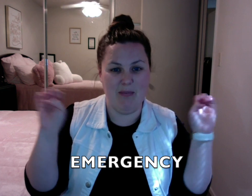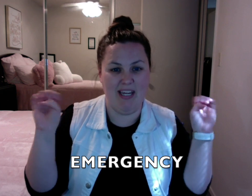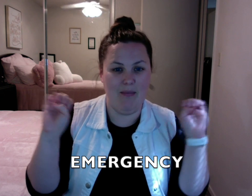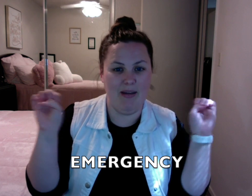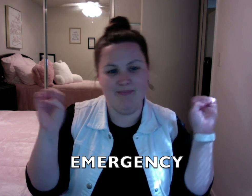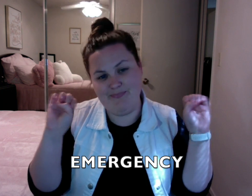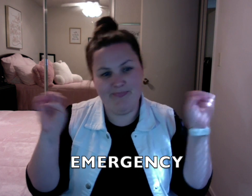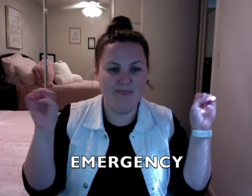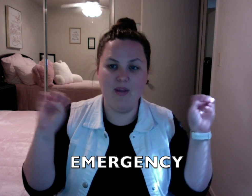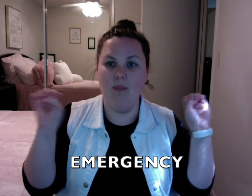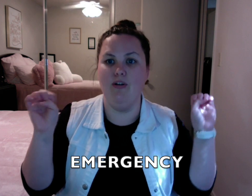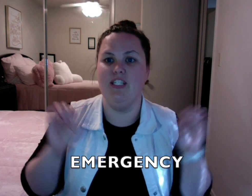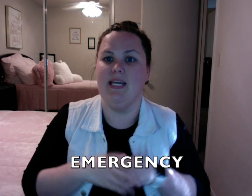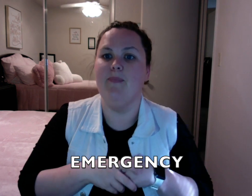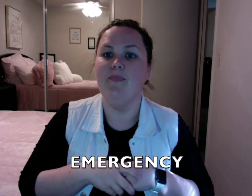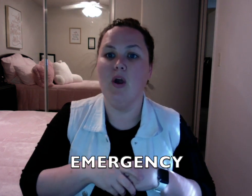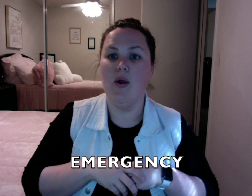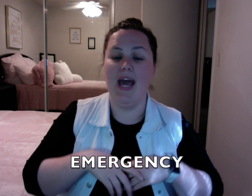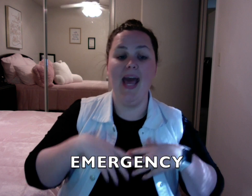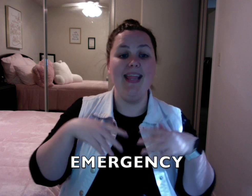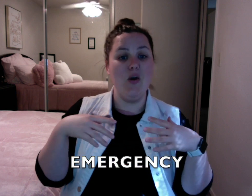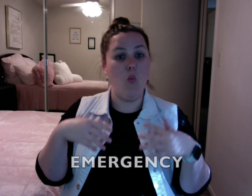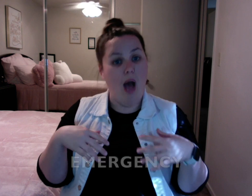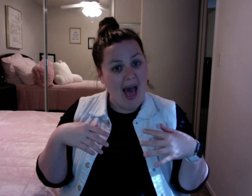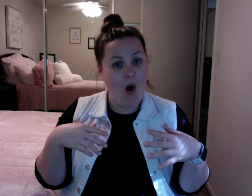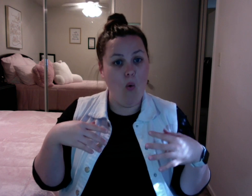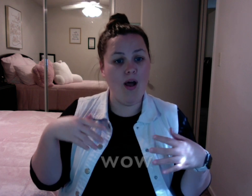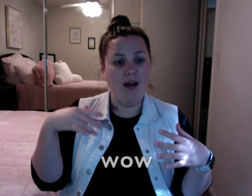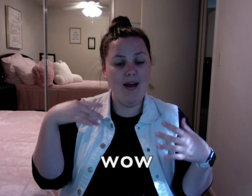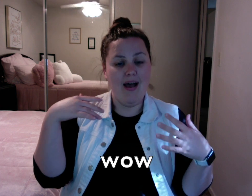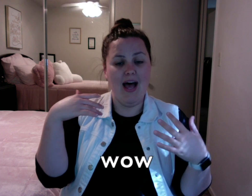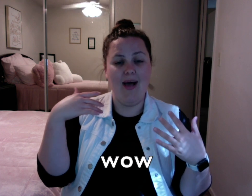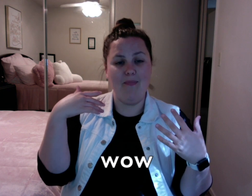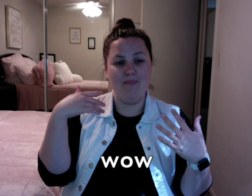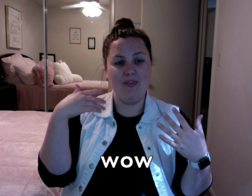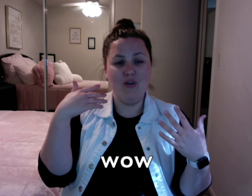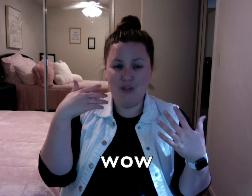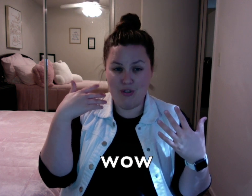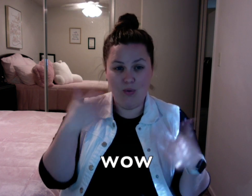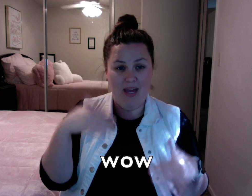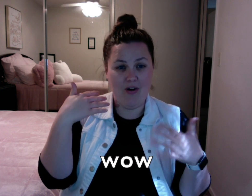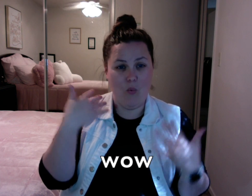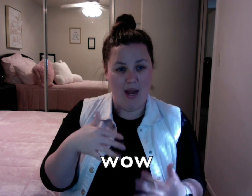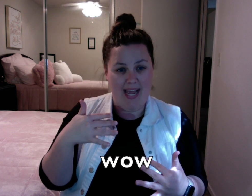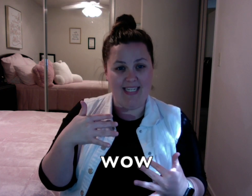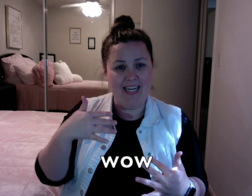E. Emergency, okay? And then wow, you can do it two-handed or one-handed.